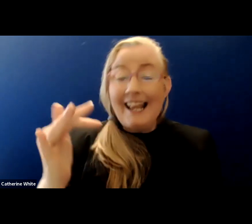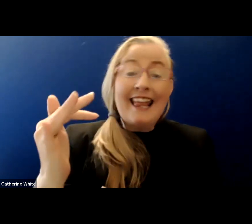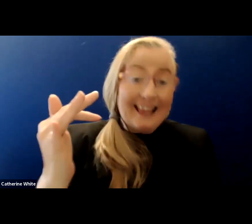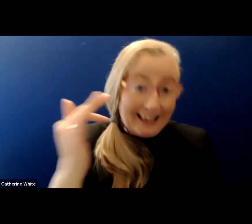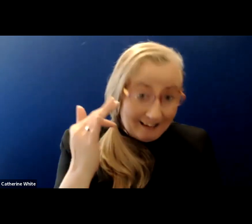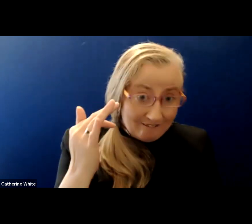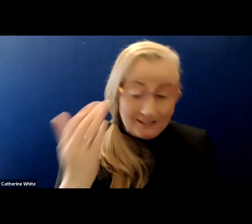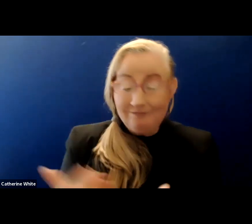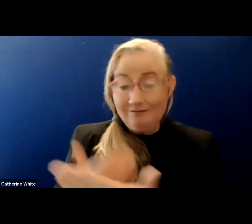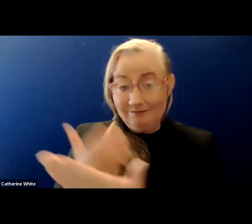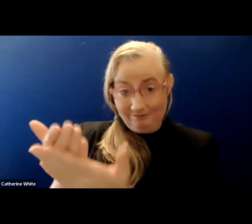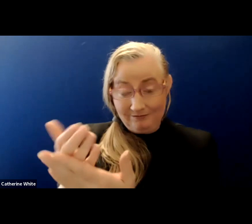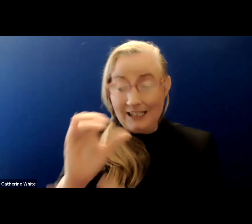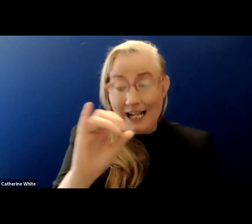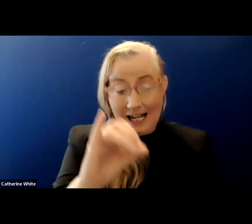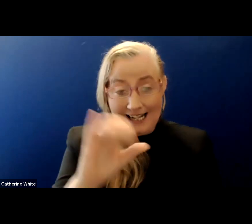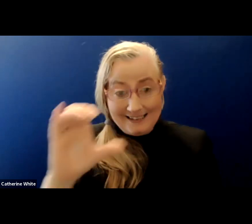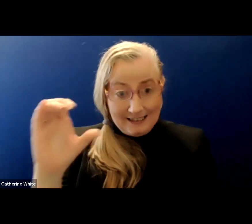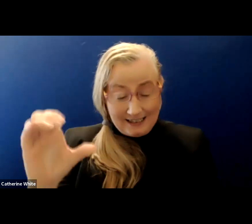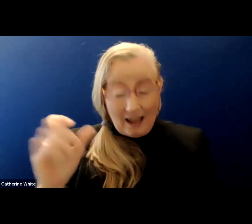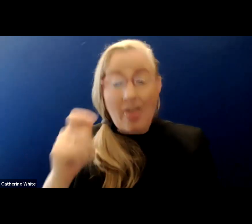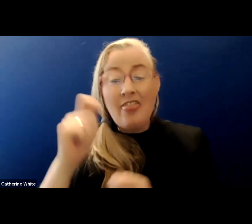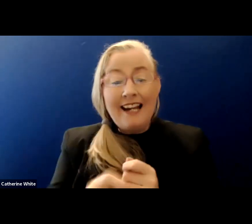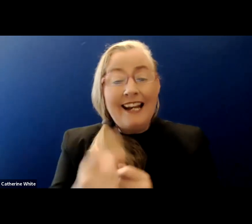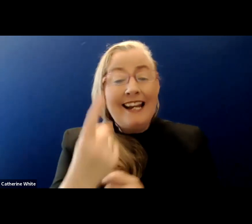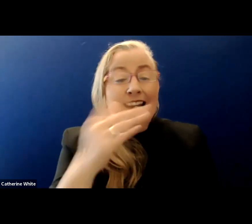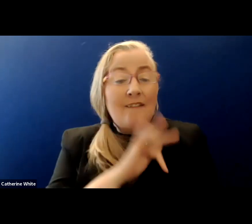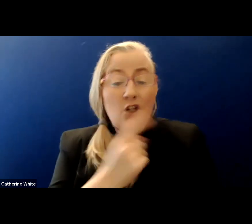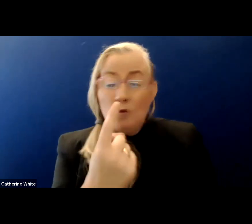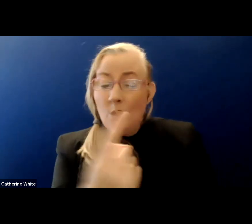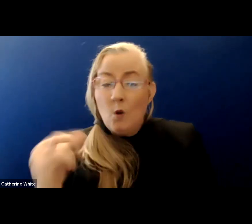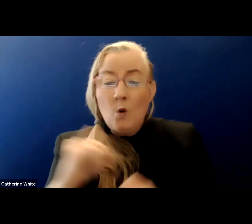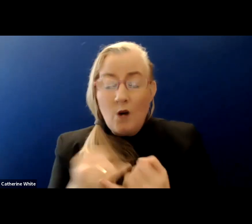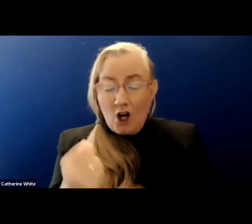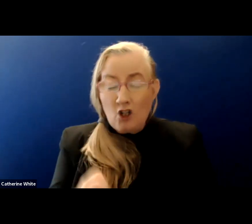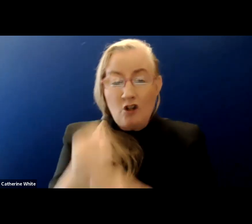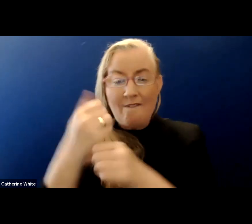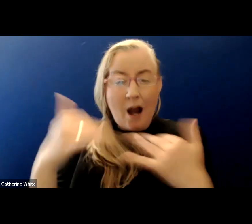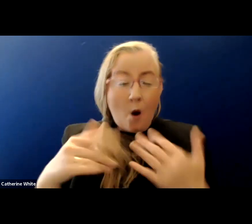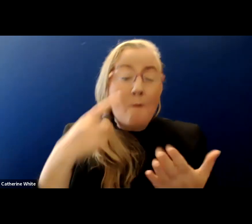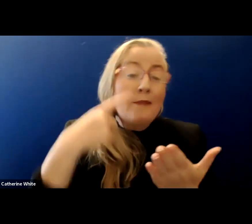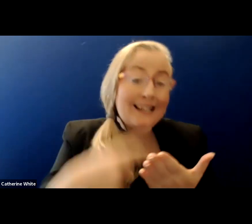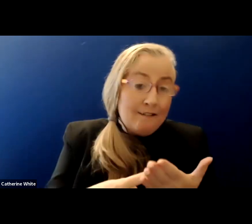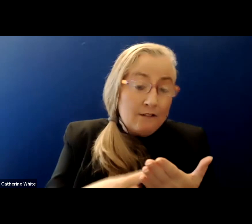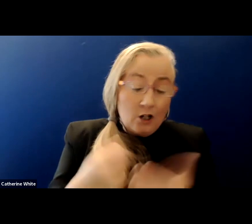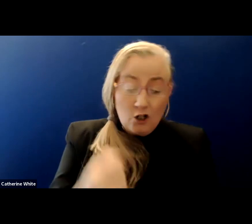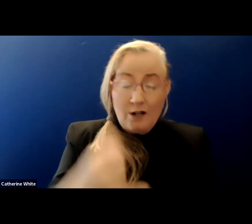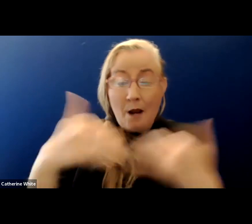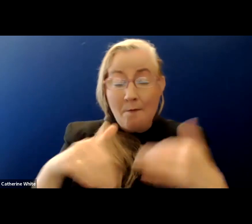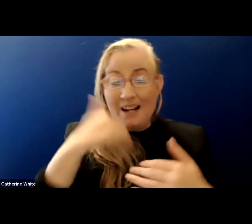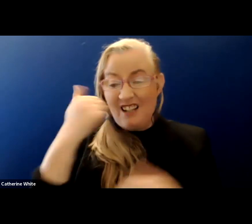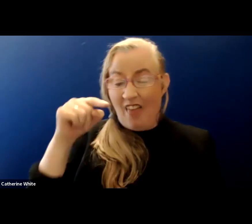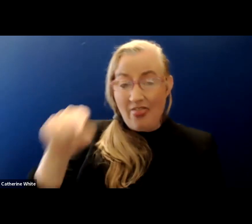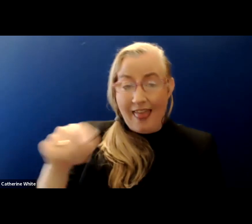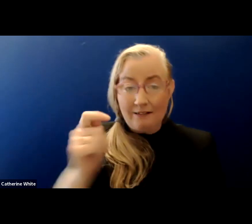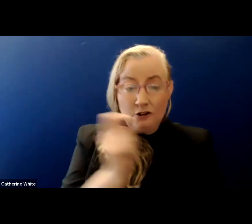come before the ICC, then individuals who suffer harm or believe they've suffered harm as a result of this crime